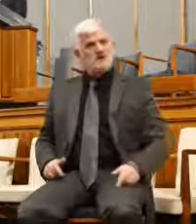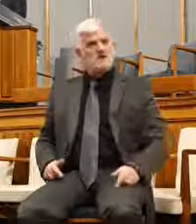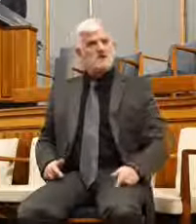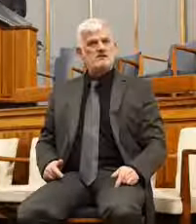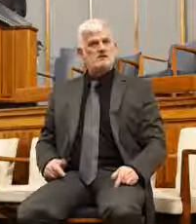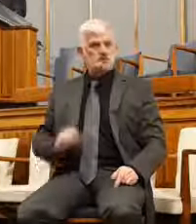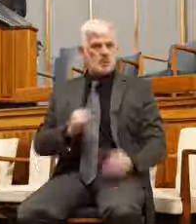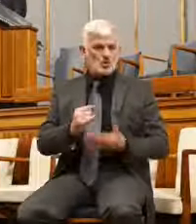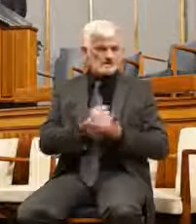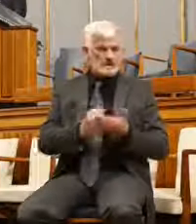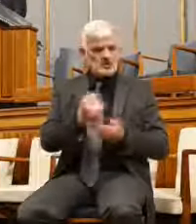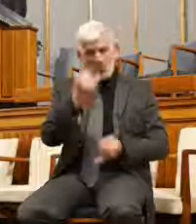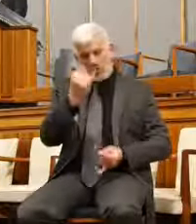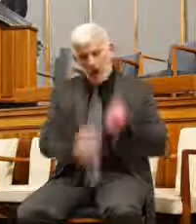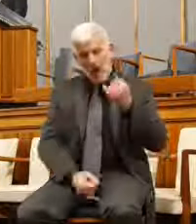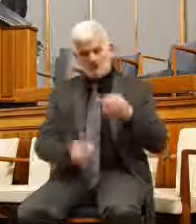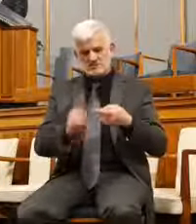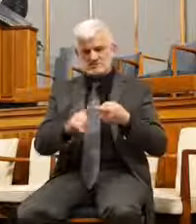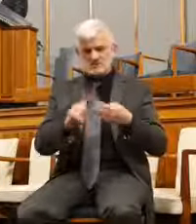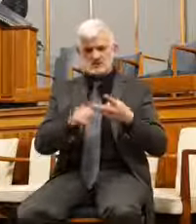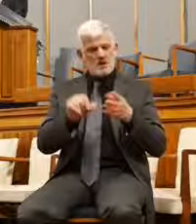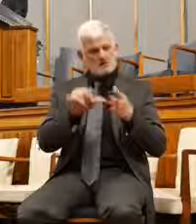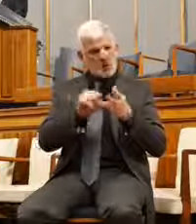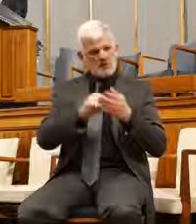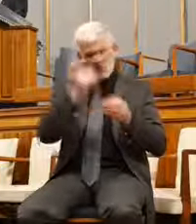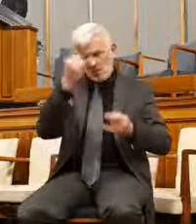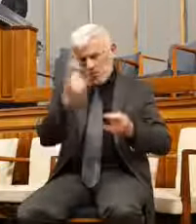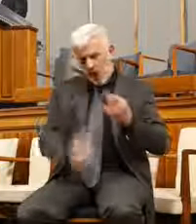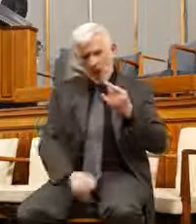sins and problems. So much unbelief.